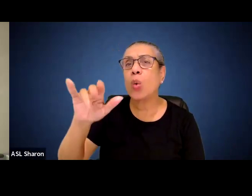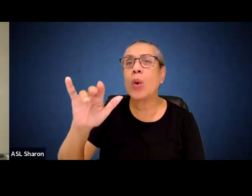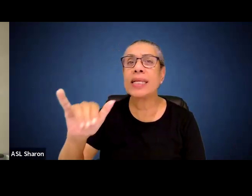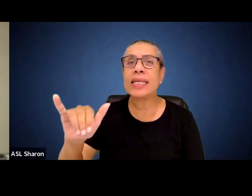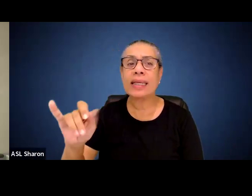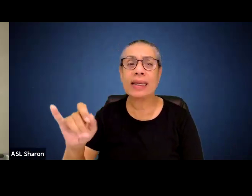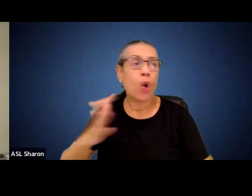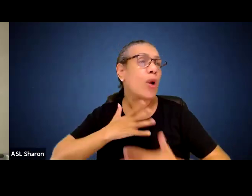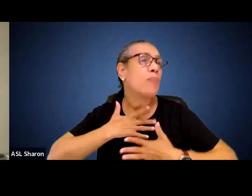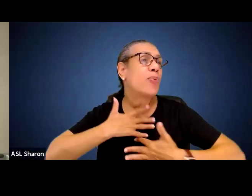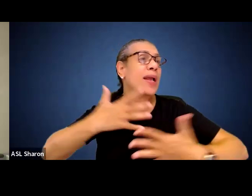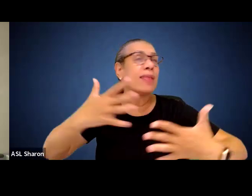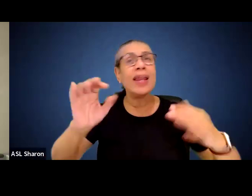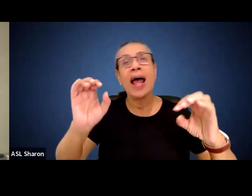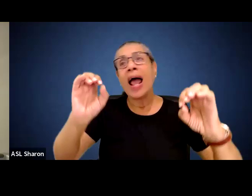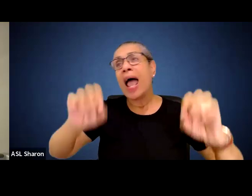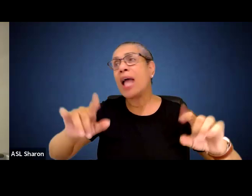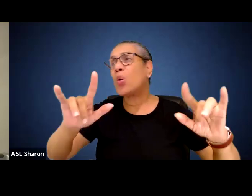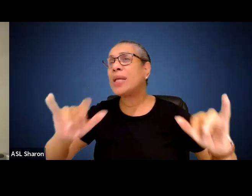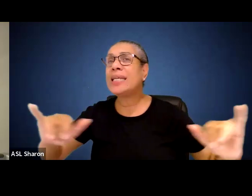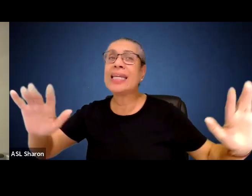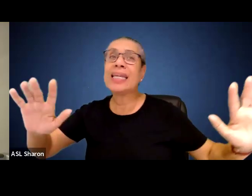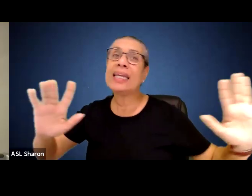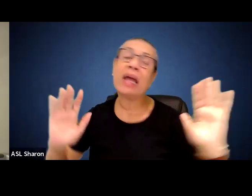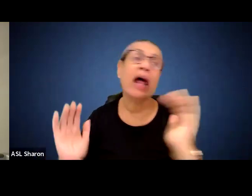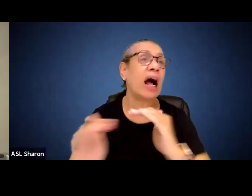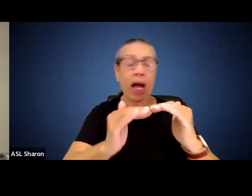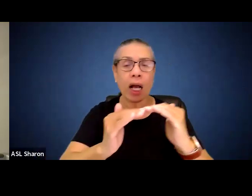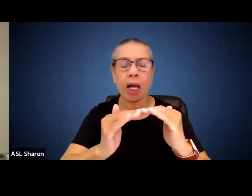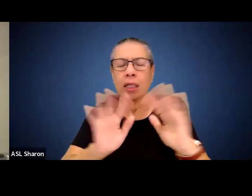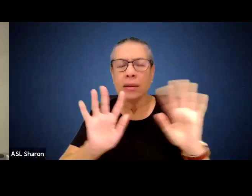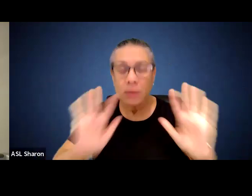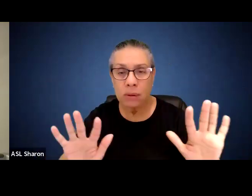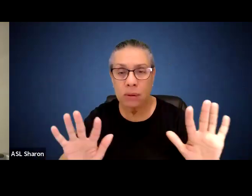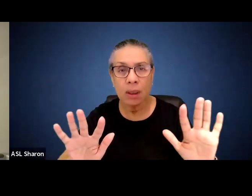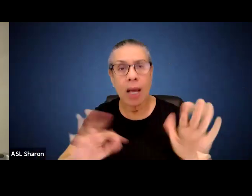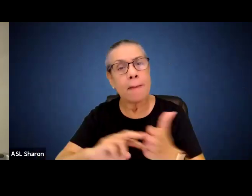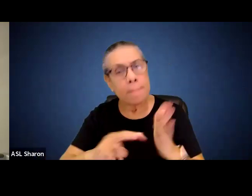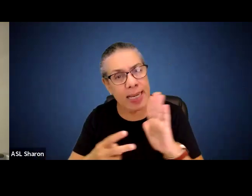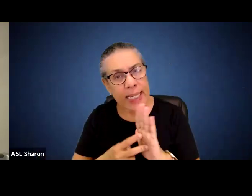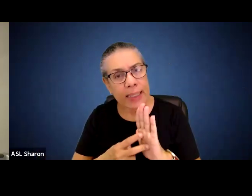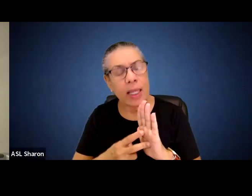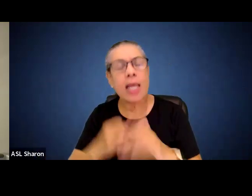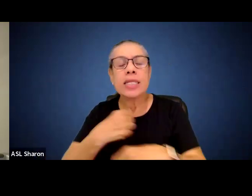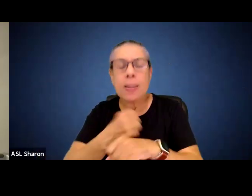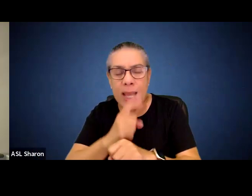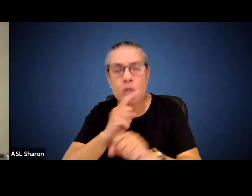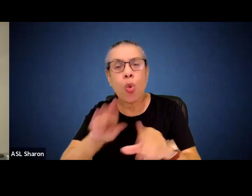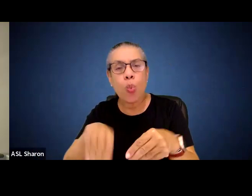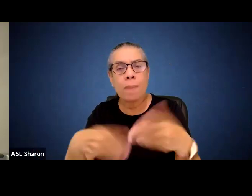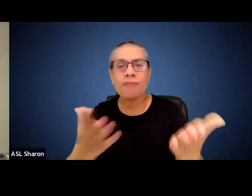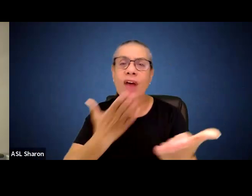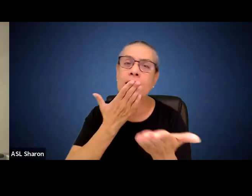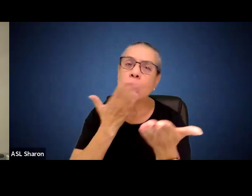like air here, because we actually believe in equity. And that part of that is to make sure the options being